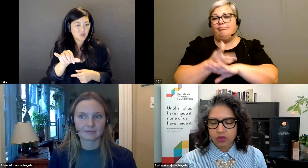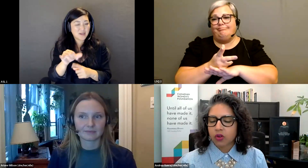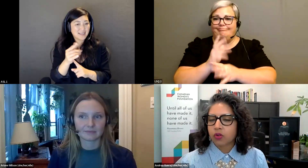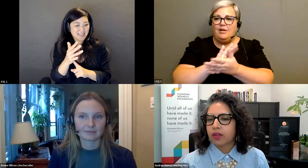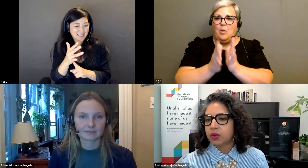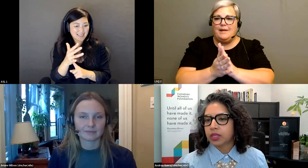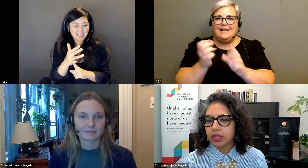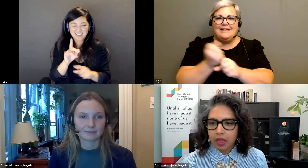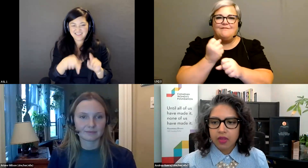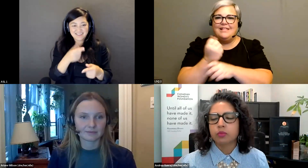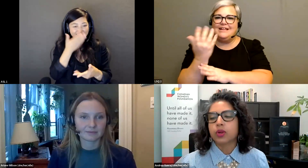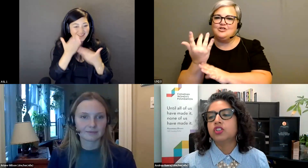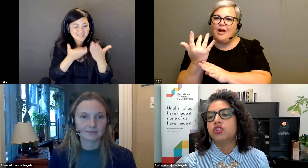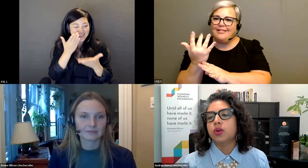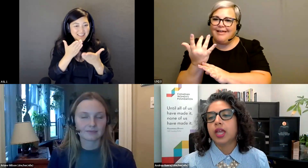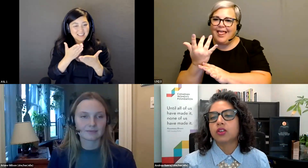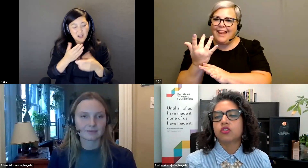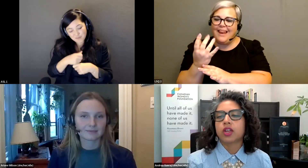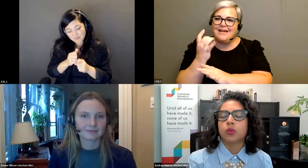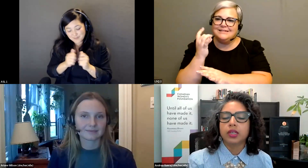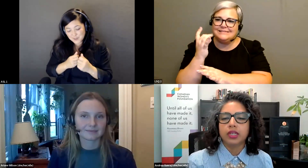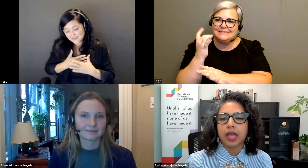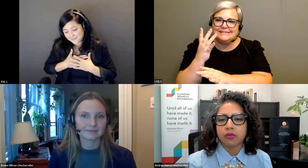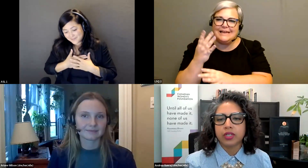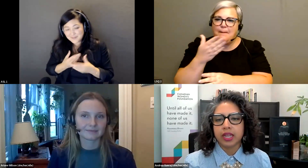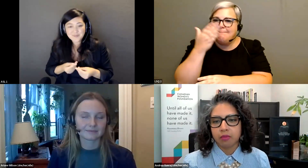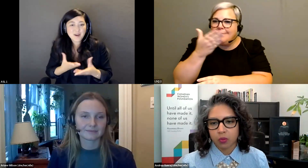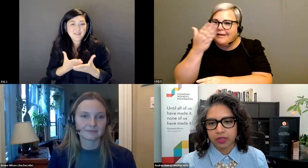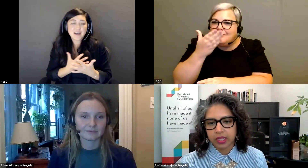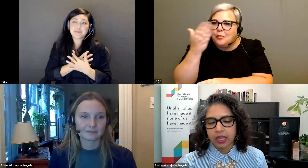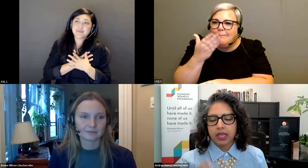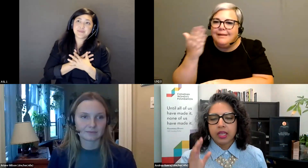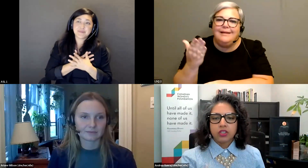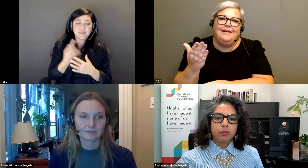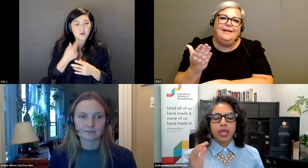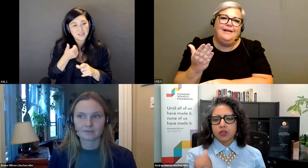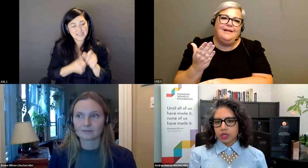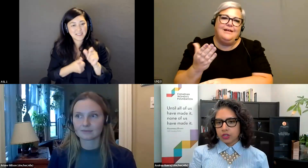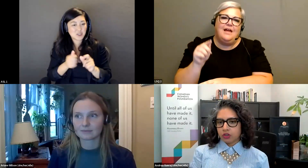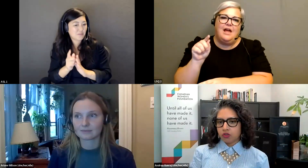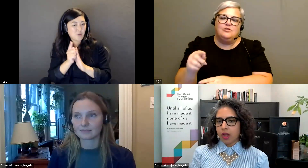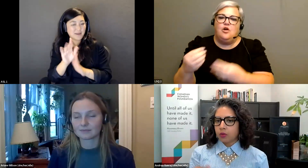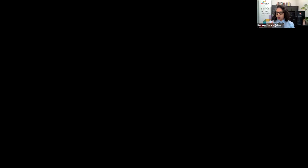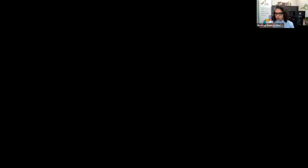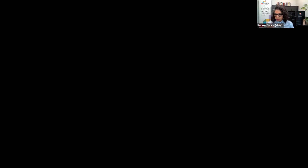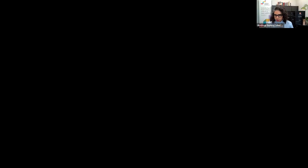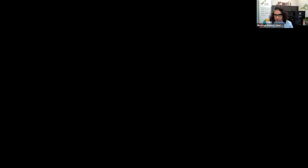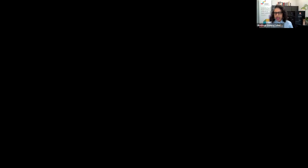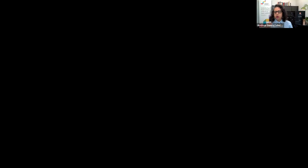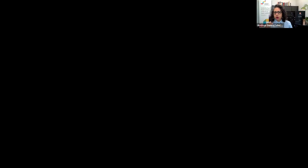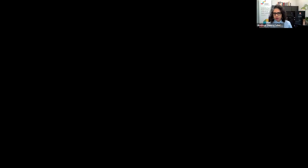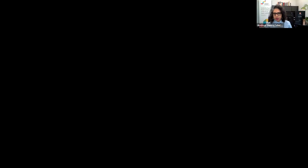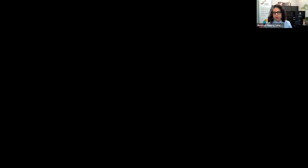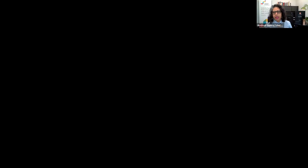The candles are crafted with love and bring joy and tranquility to everyday moments. To be entered into the draw, I want you to